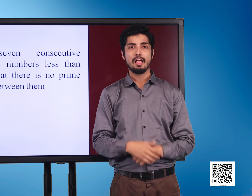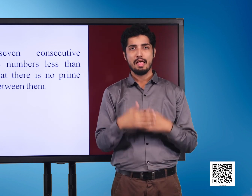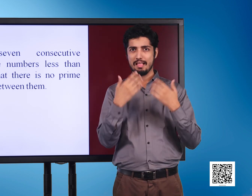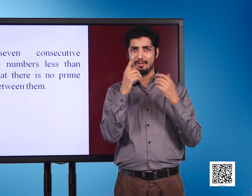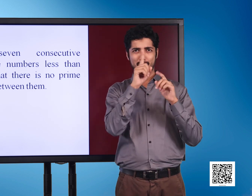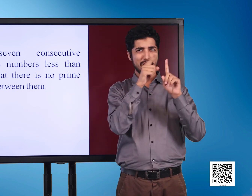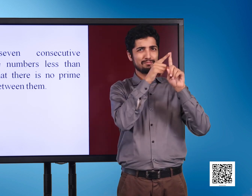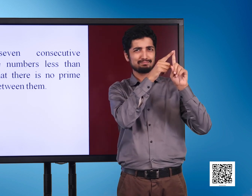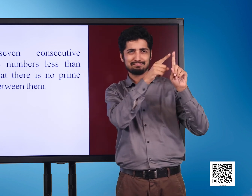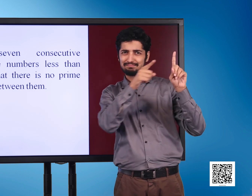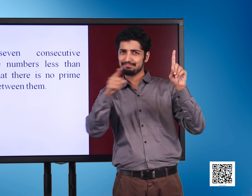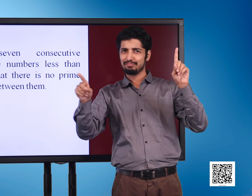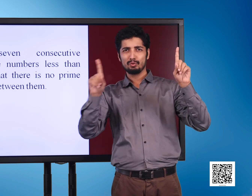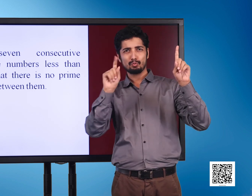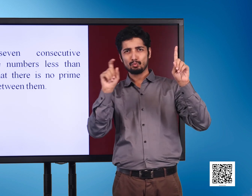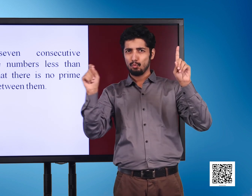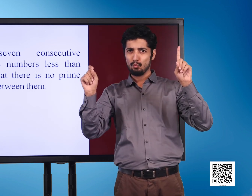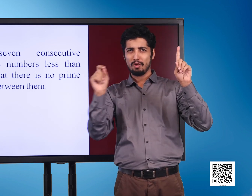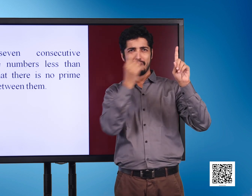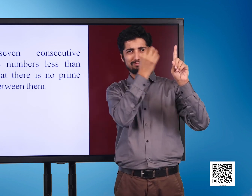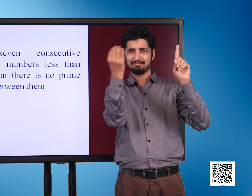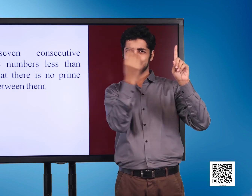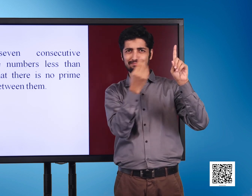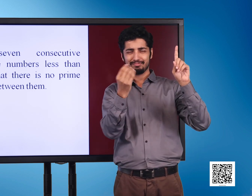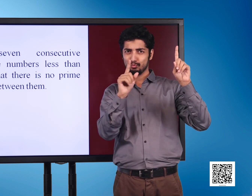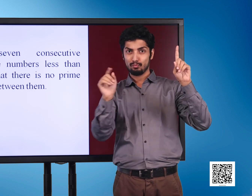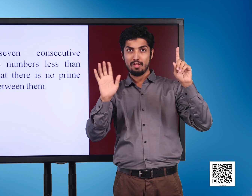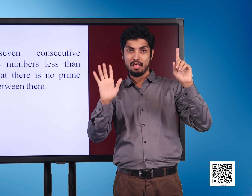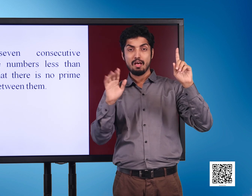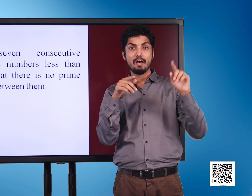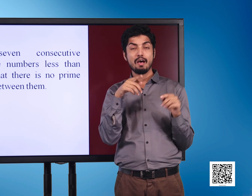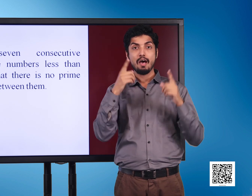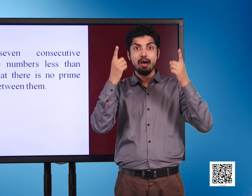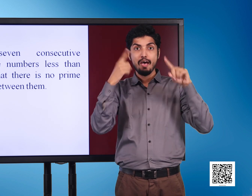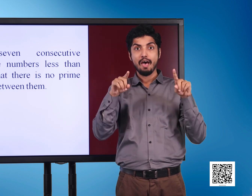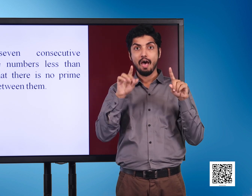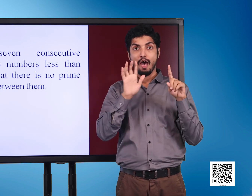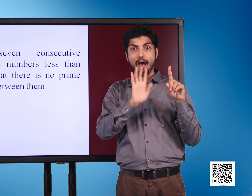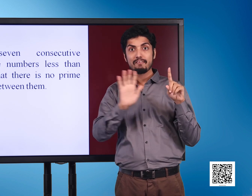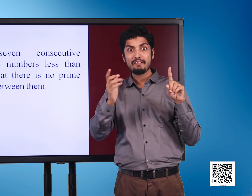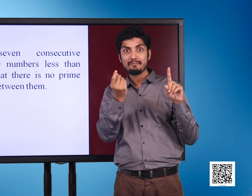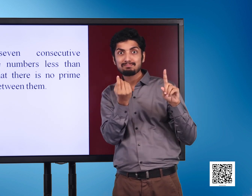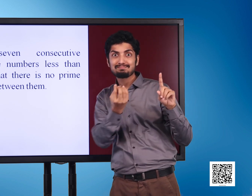Write 7 consecutive composite numbers less than 100 so that there is no prime number between them.